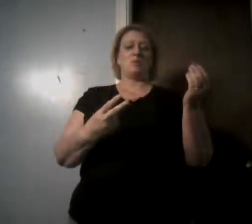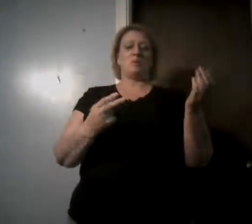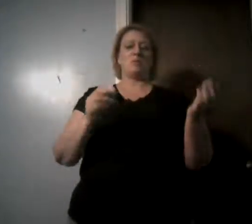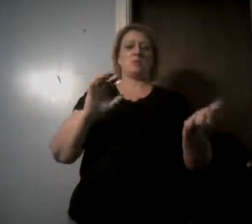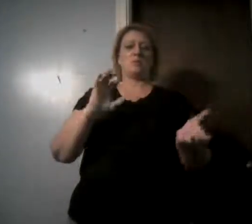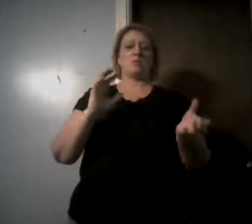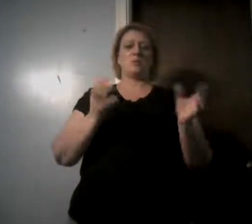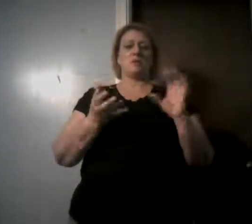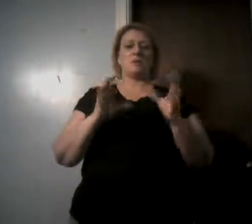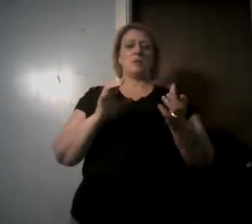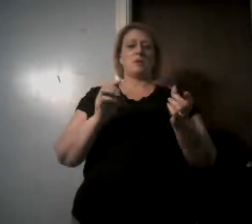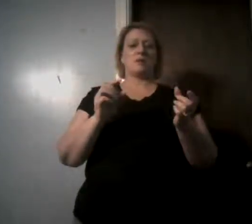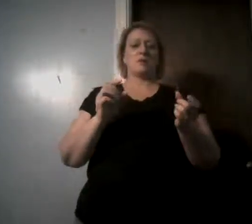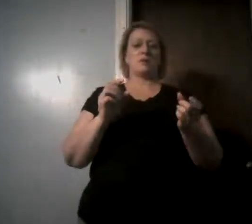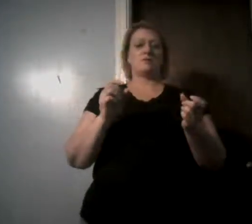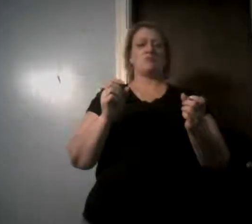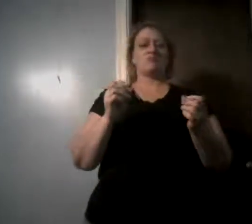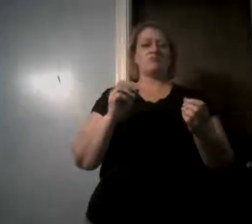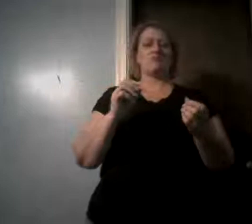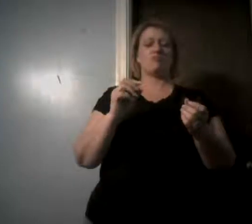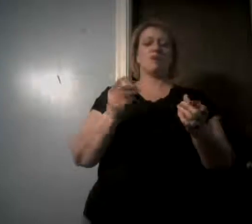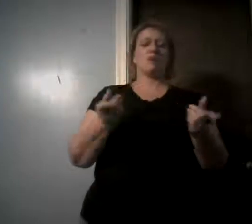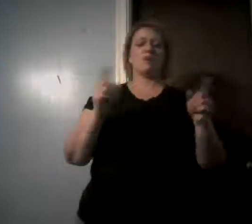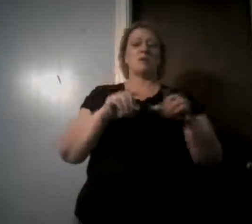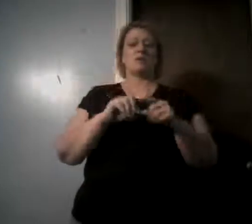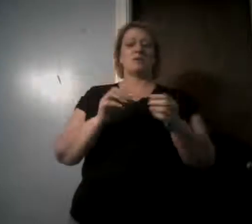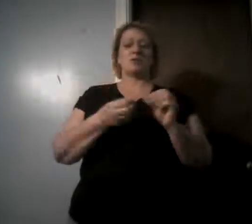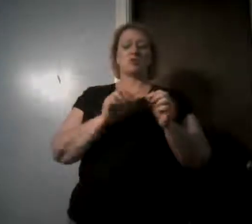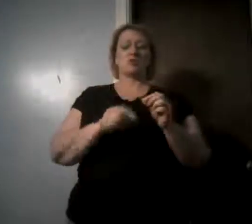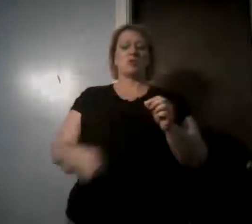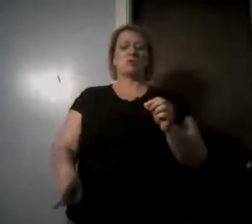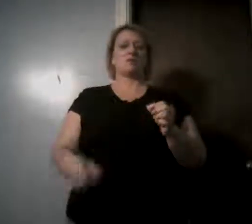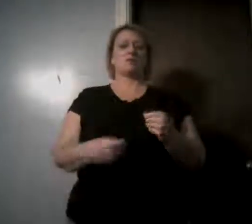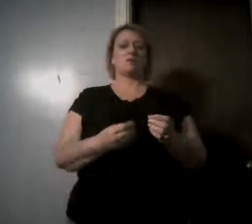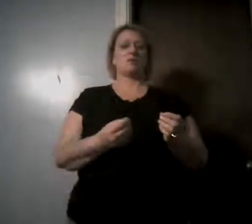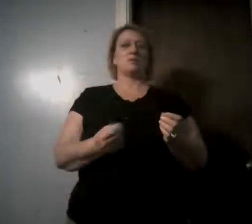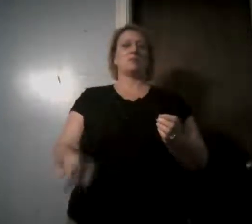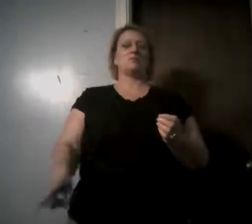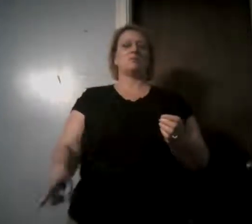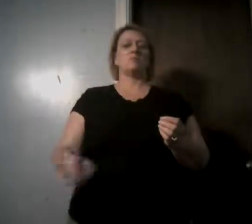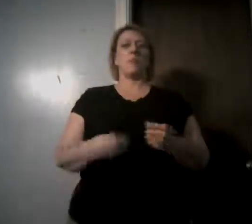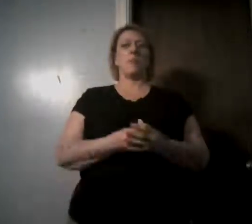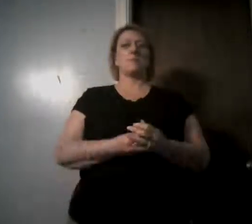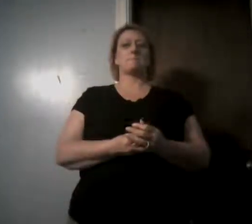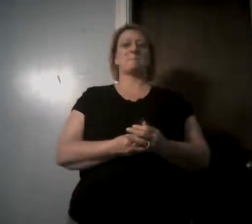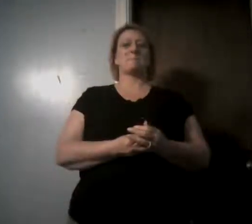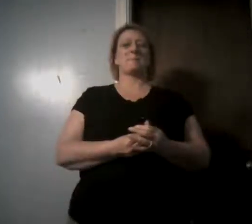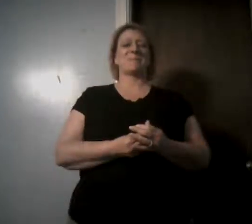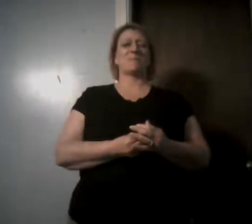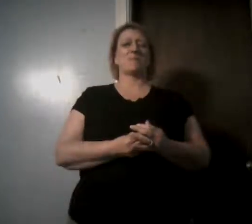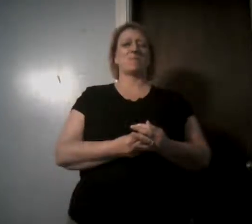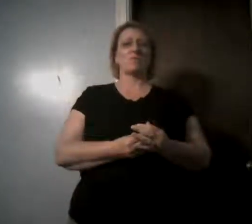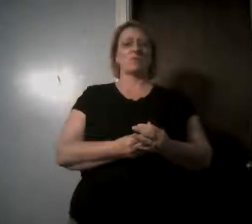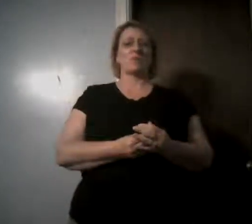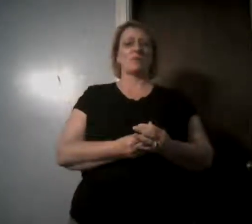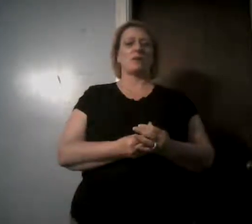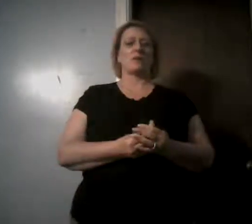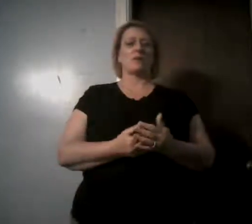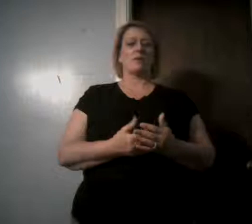Heavy filling in the scrotum or dull pressure or